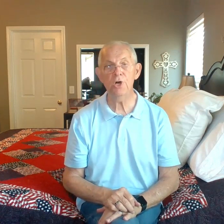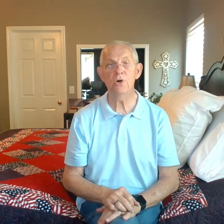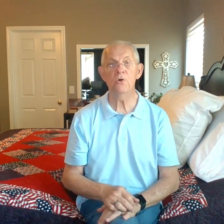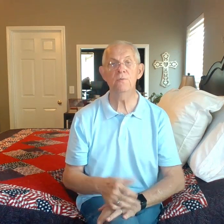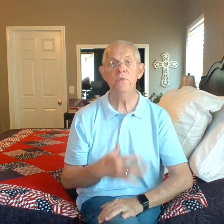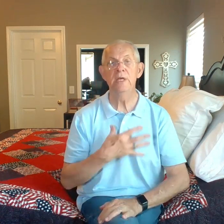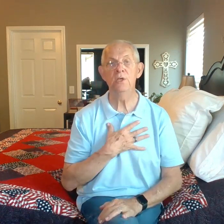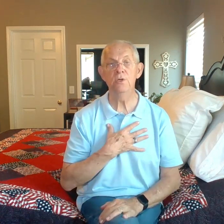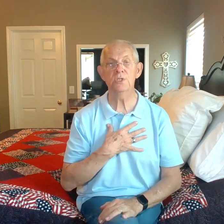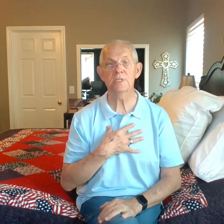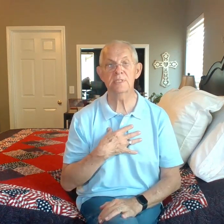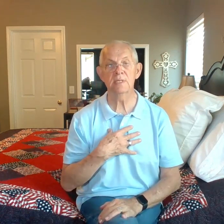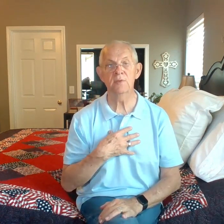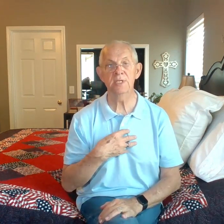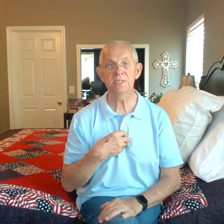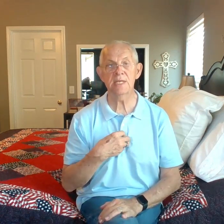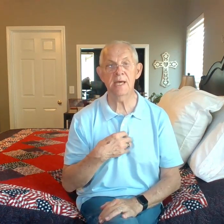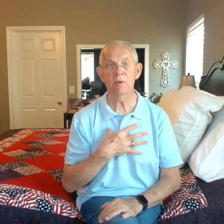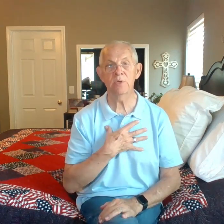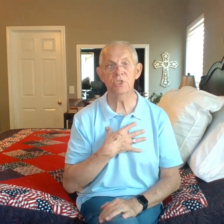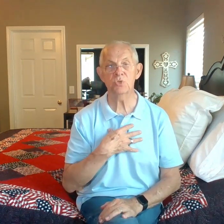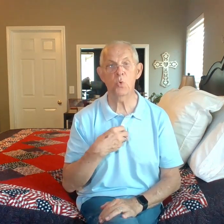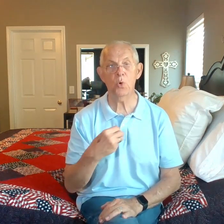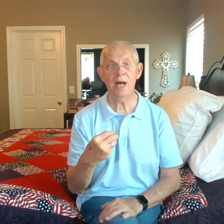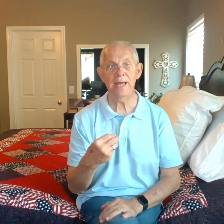Snow uses this sign, which is white,